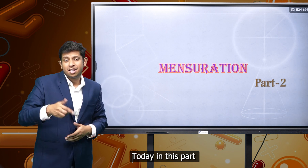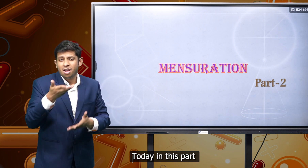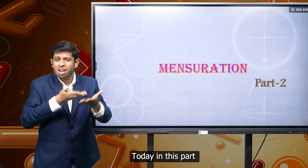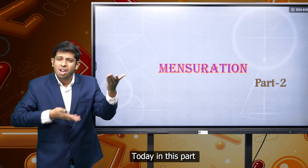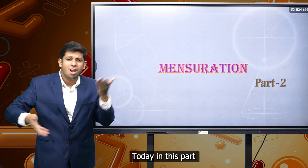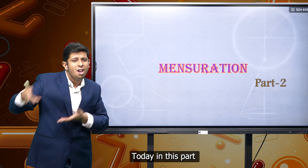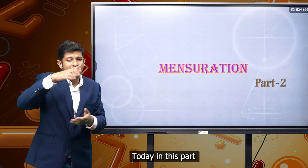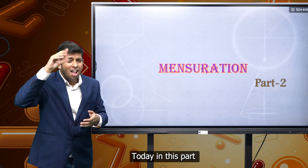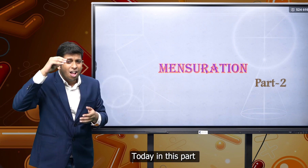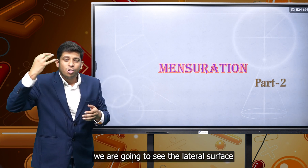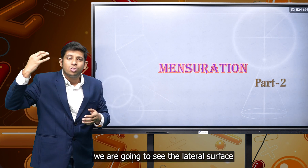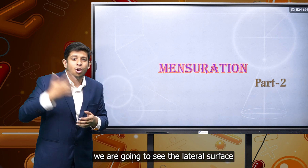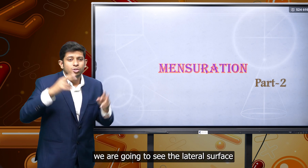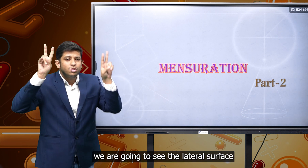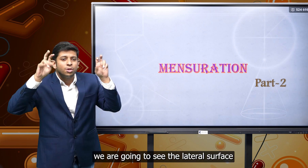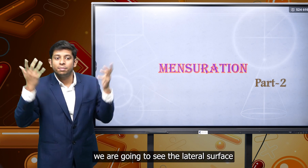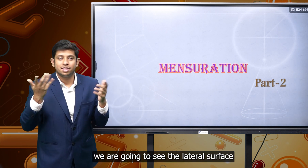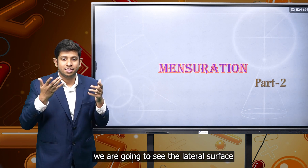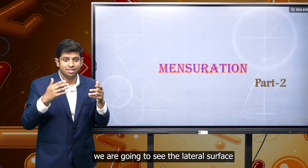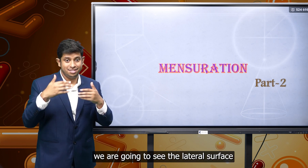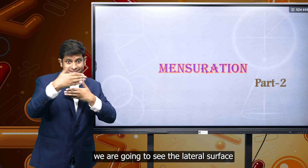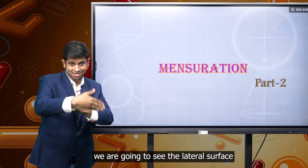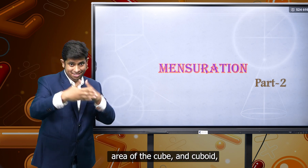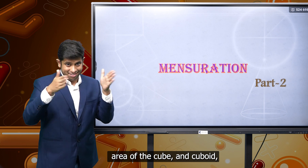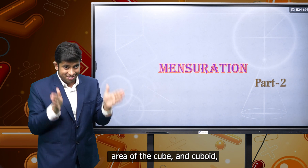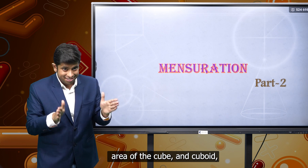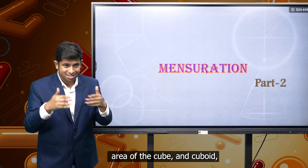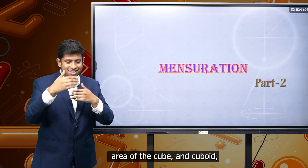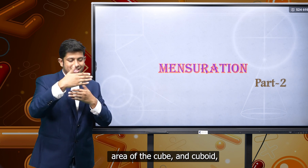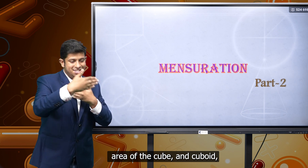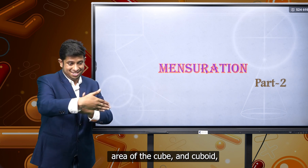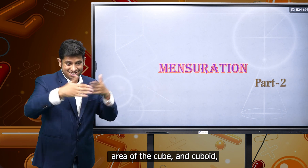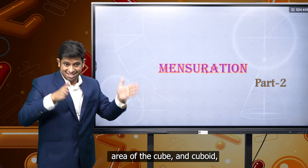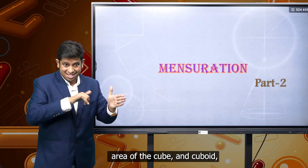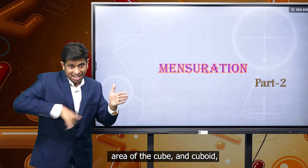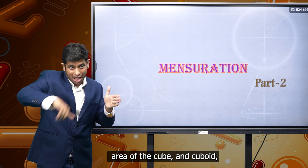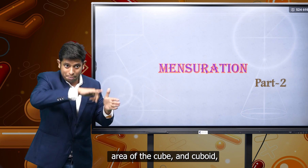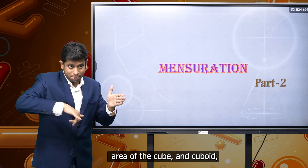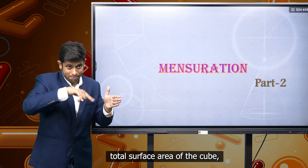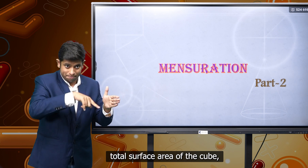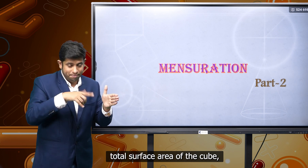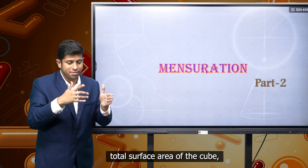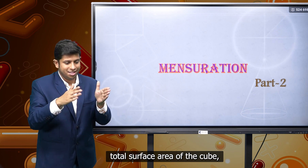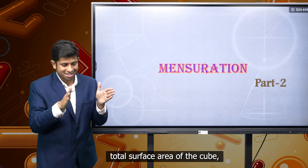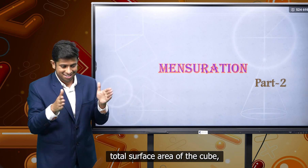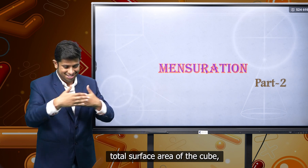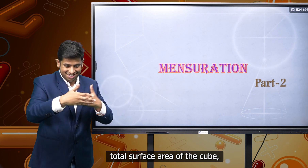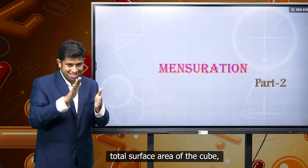Today, in this part, we are going to see the lateral surface area of the cube and cuboid, total surface area of the cube